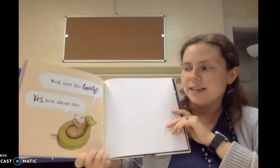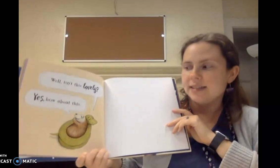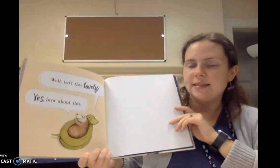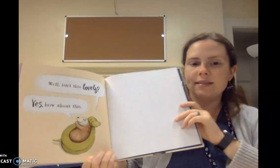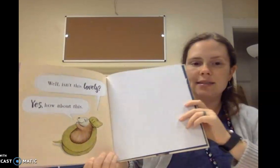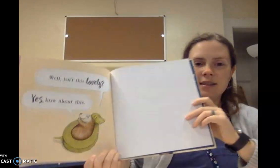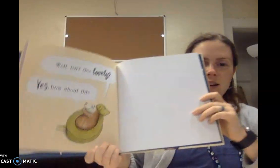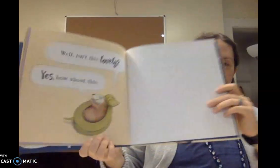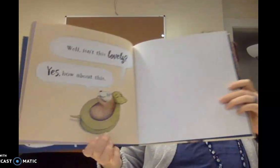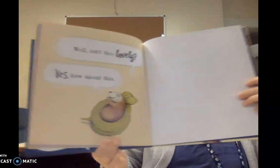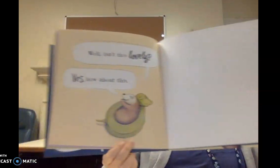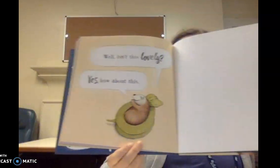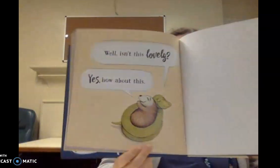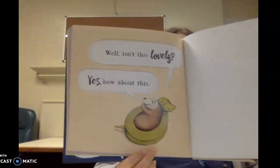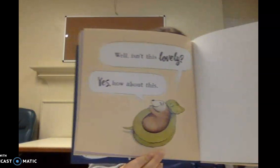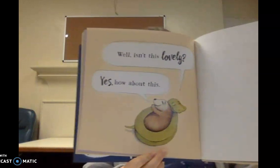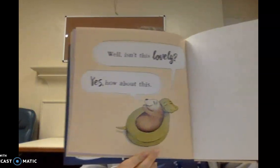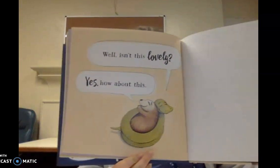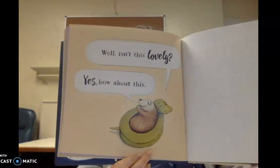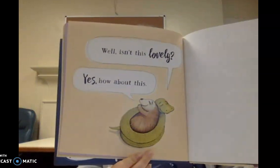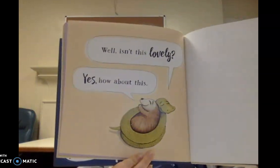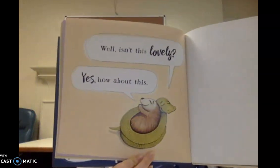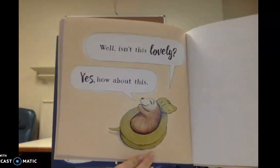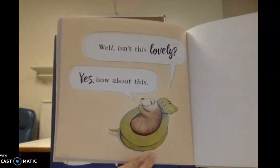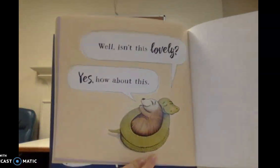this? What happened, my friends?